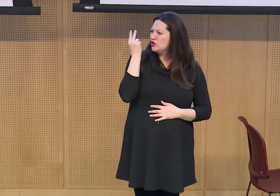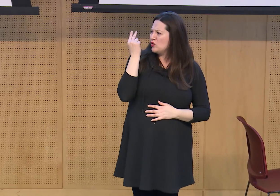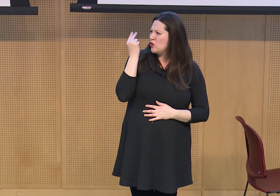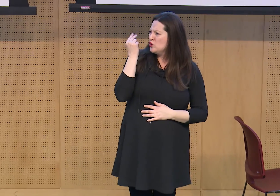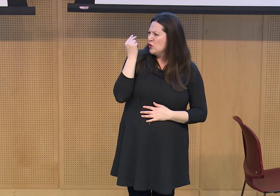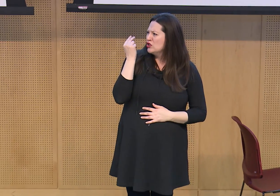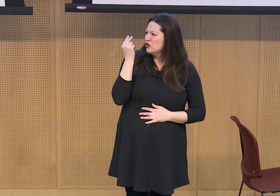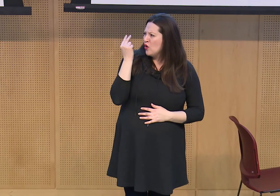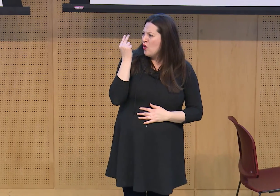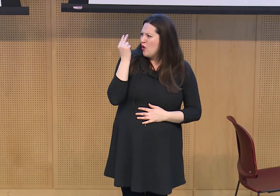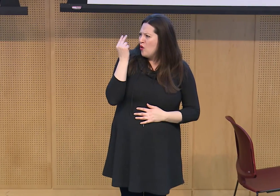ago now? 2 years ago.